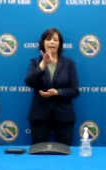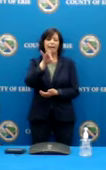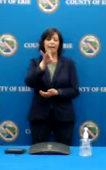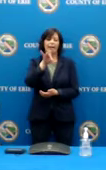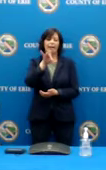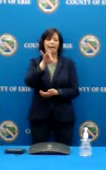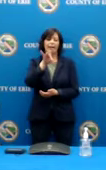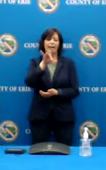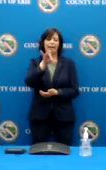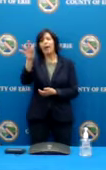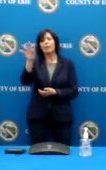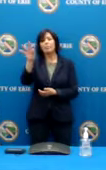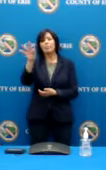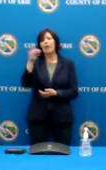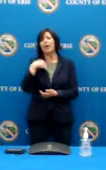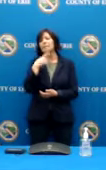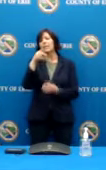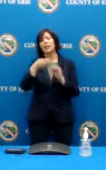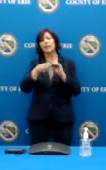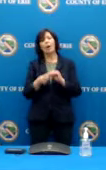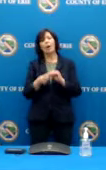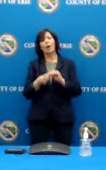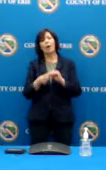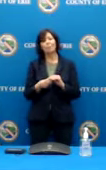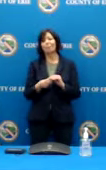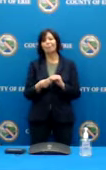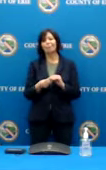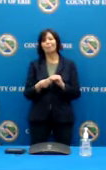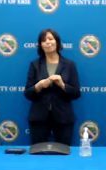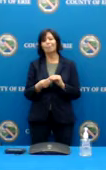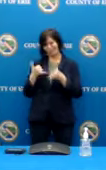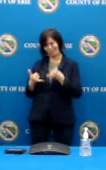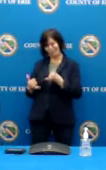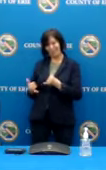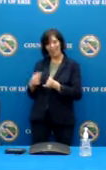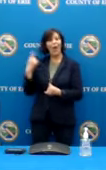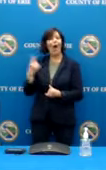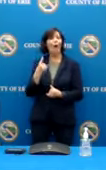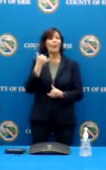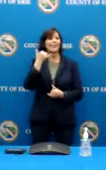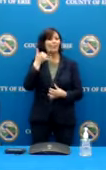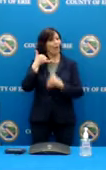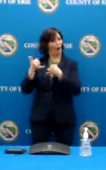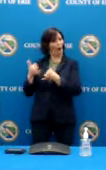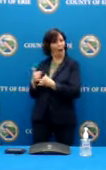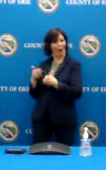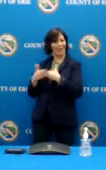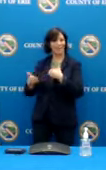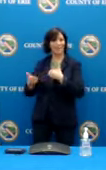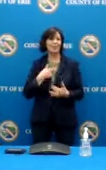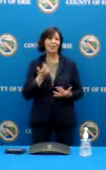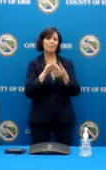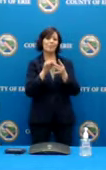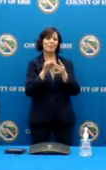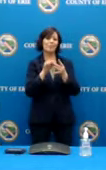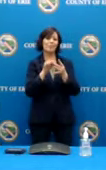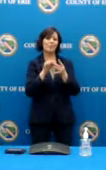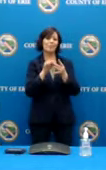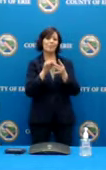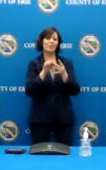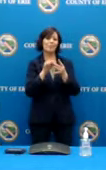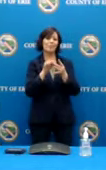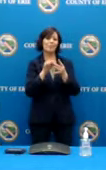858-2929. I'm fairly confident now that I've said that number. They're getting lots of calls downstairs. They always get lots of calls after we talk about the COVID-19 call center. It's open from